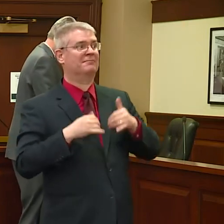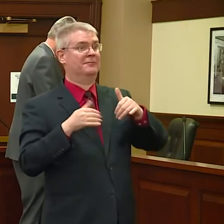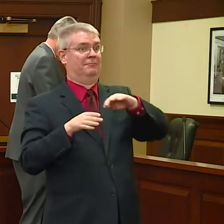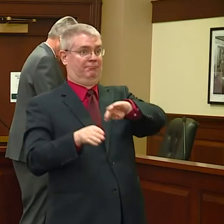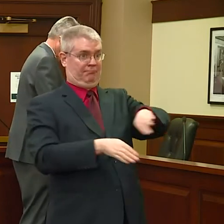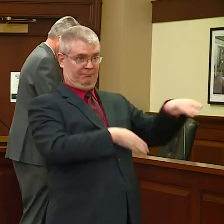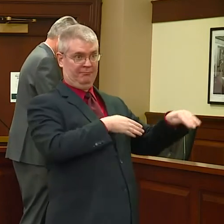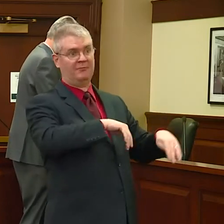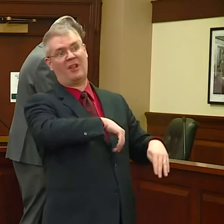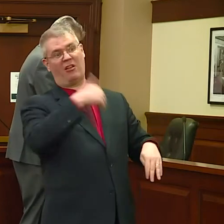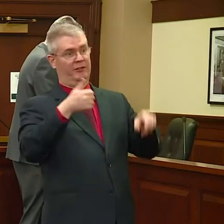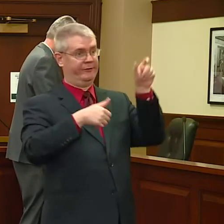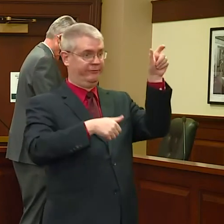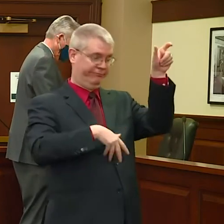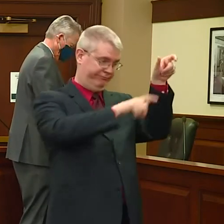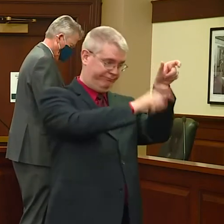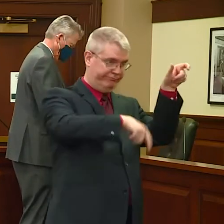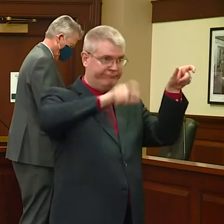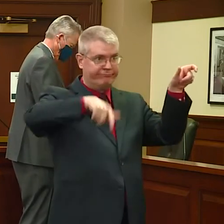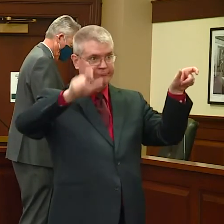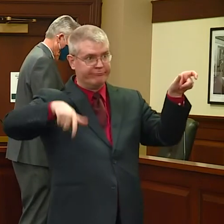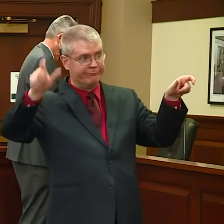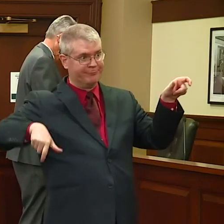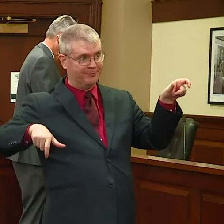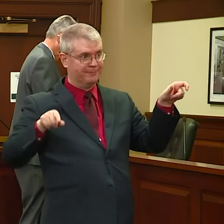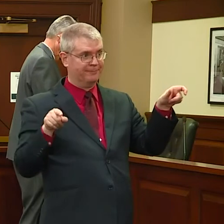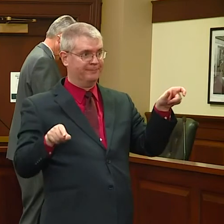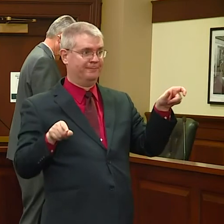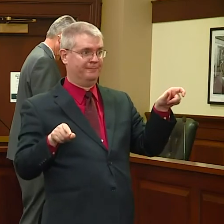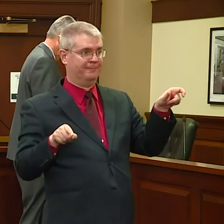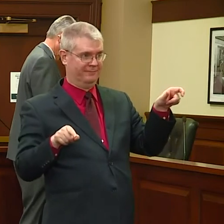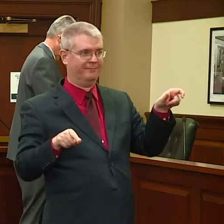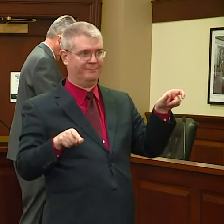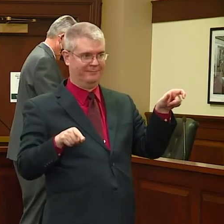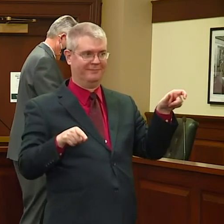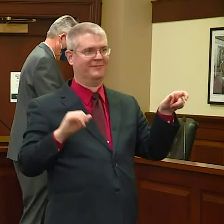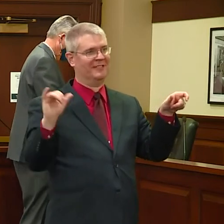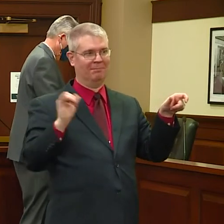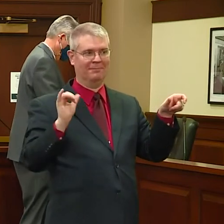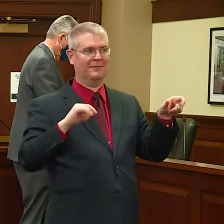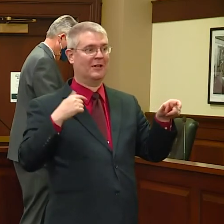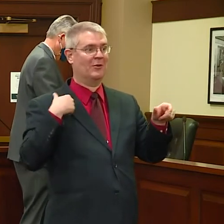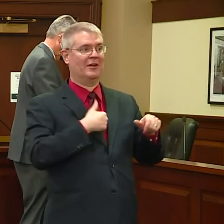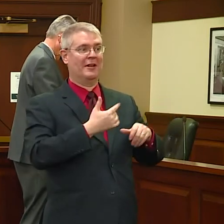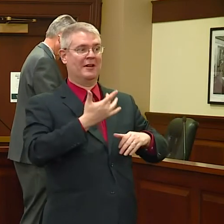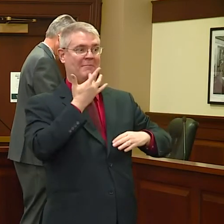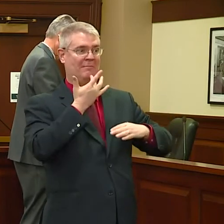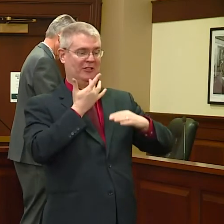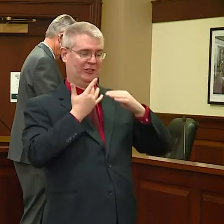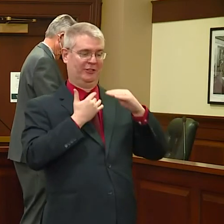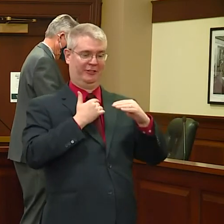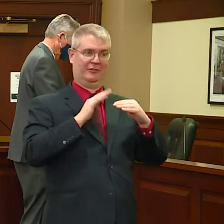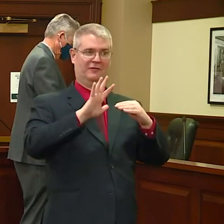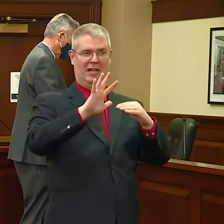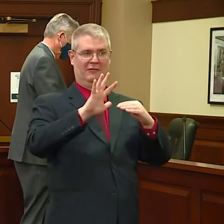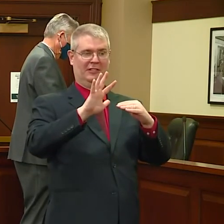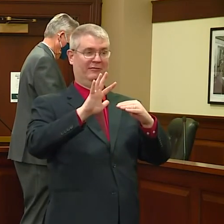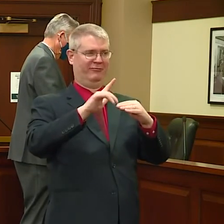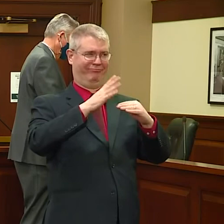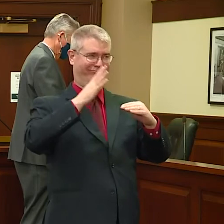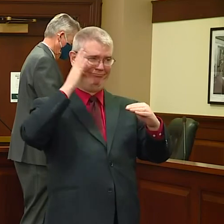this data because it's on our website, is greater than 25 per day, well over that. Again, I mentioned over